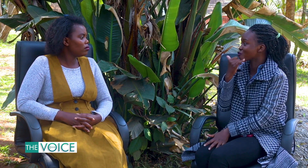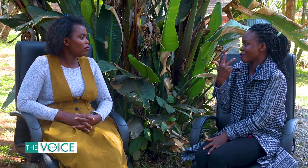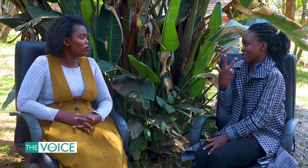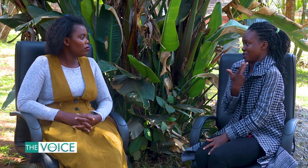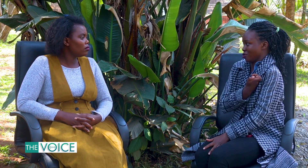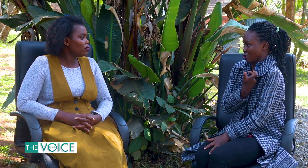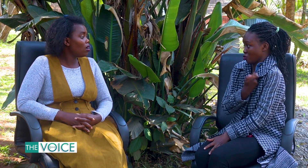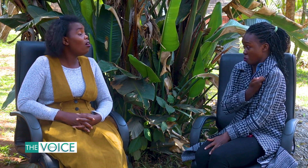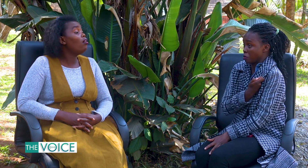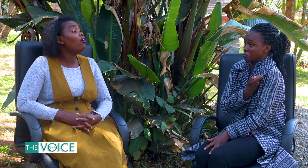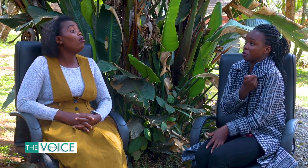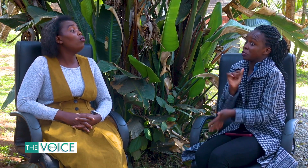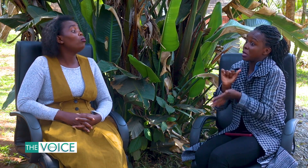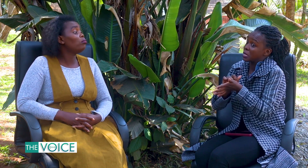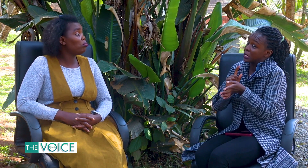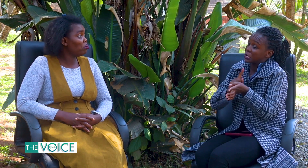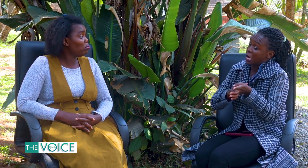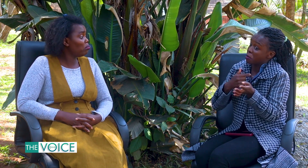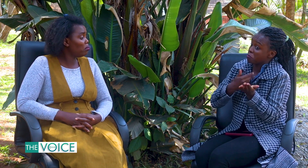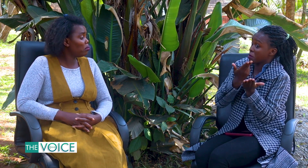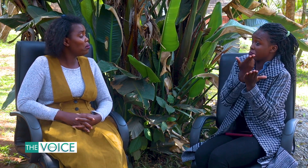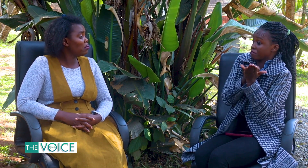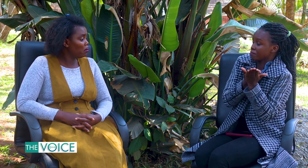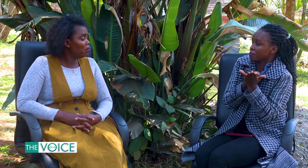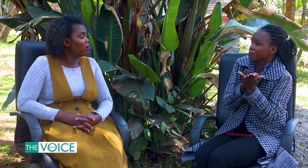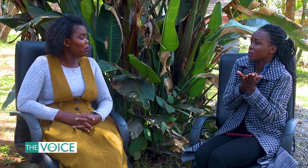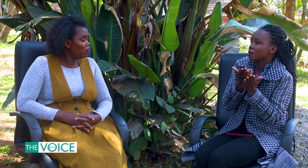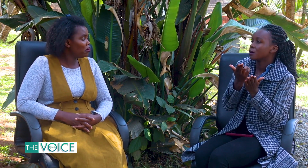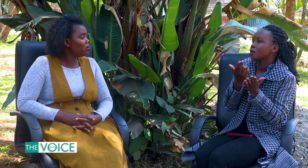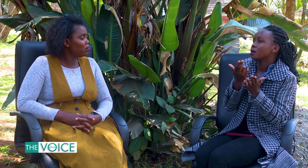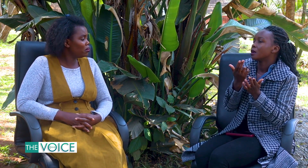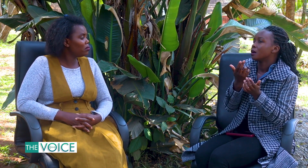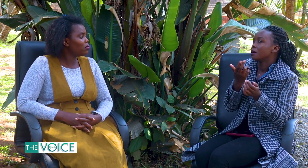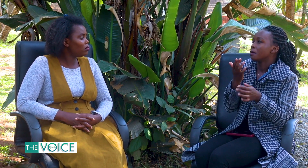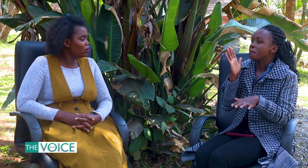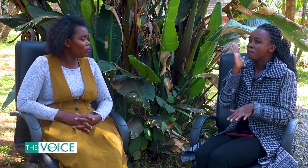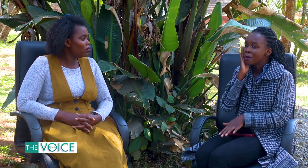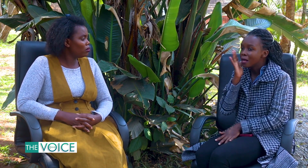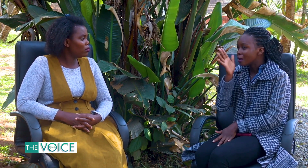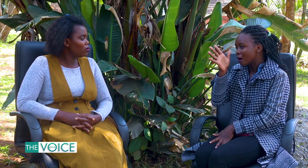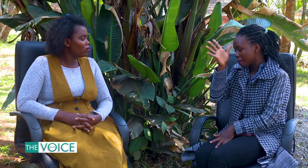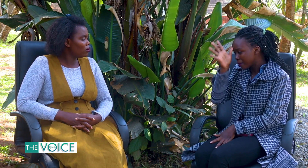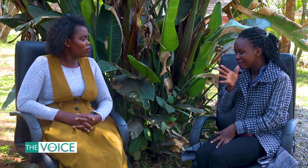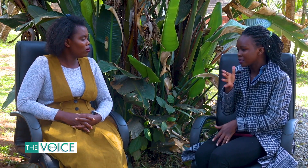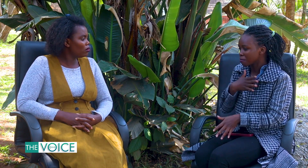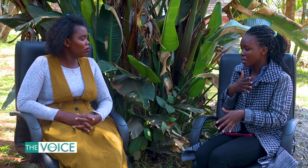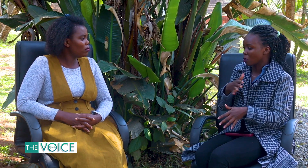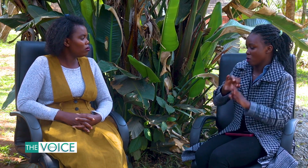hospital. And I think it's my bad luck. I was given a wrong injection when I was diagnosed